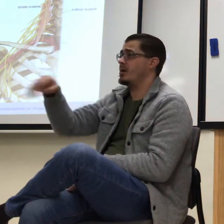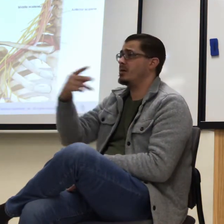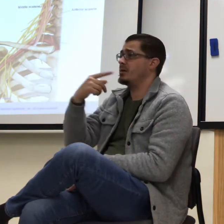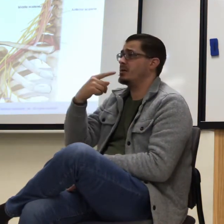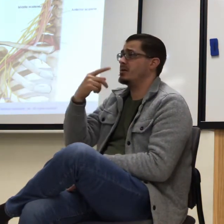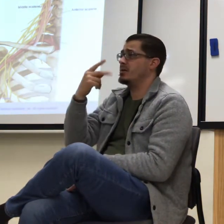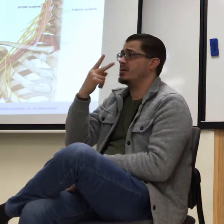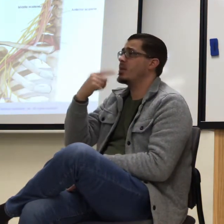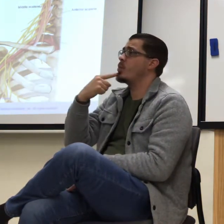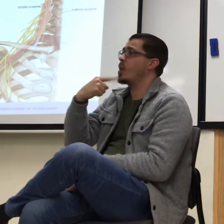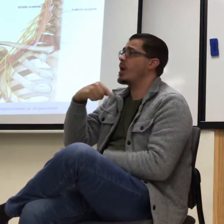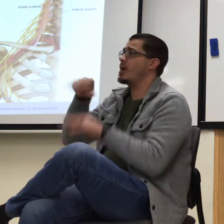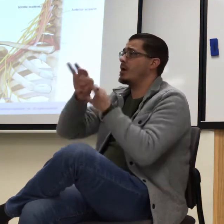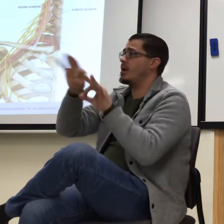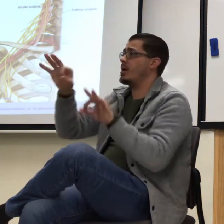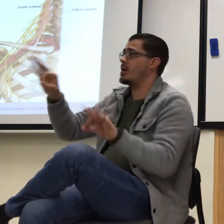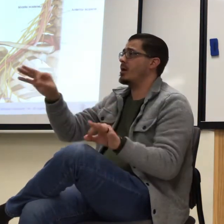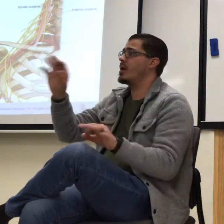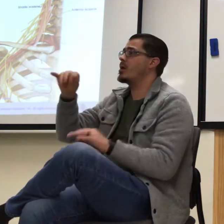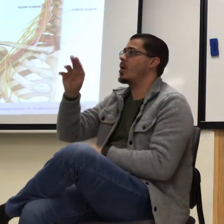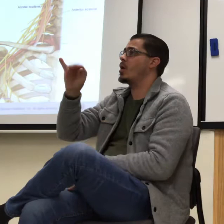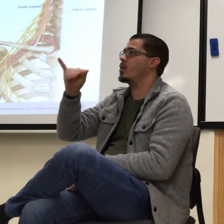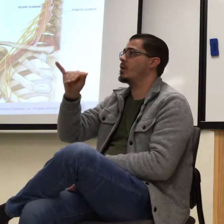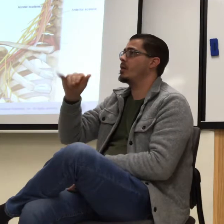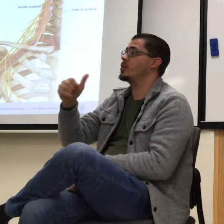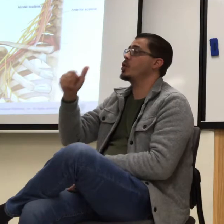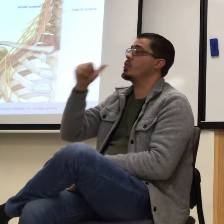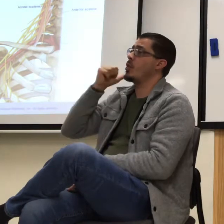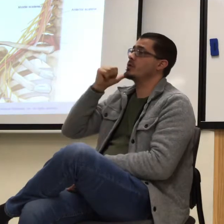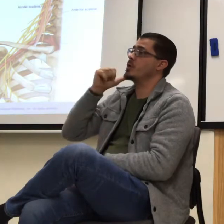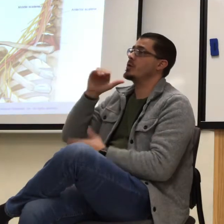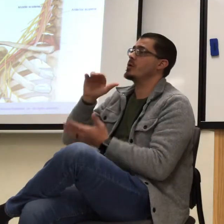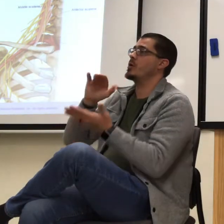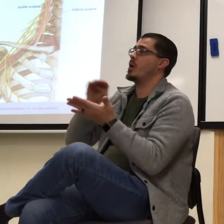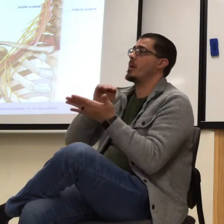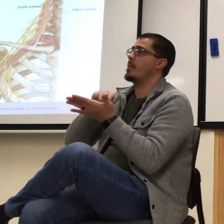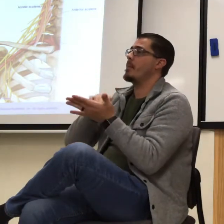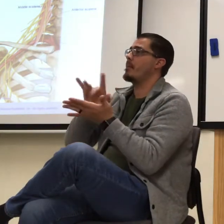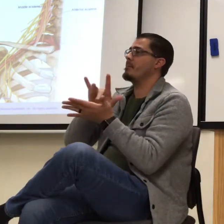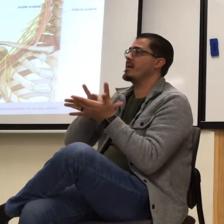as we just said, there's posterior, medial, and lateral cords.